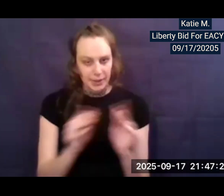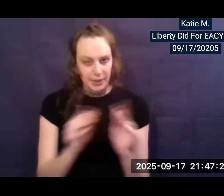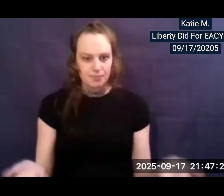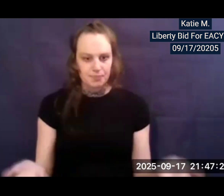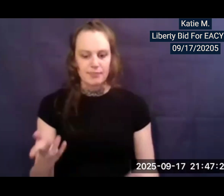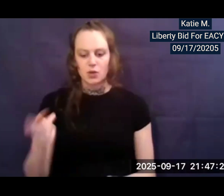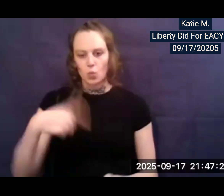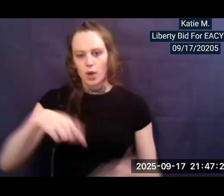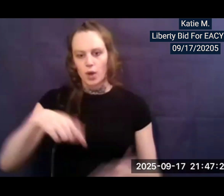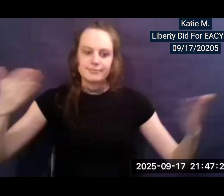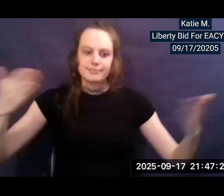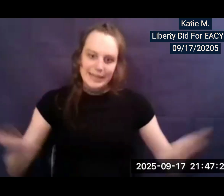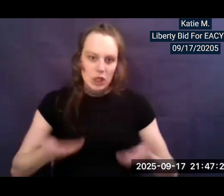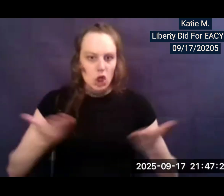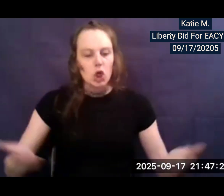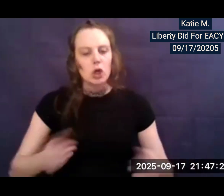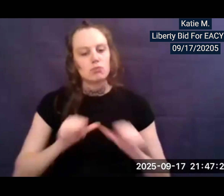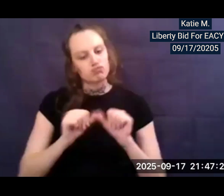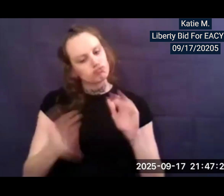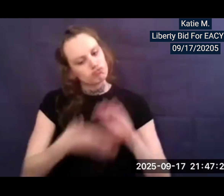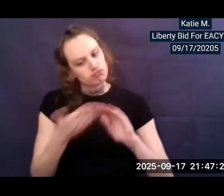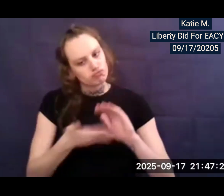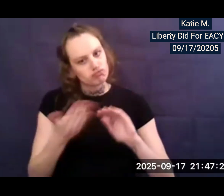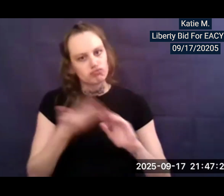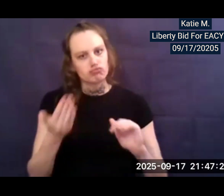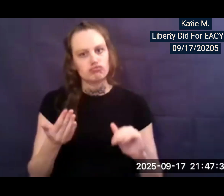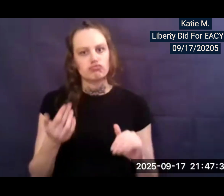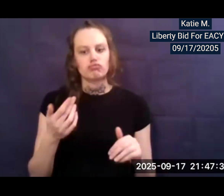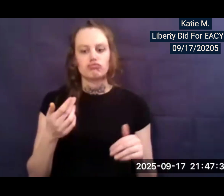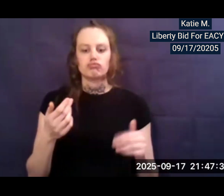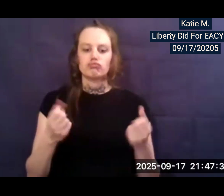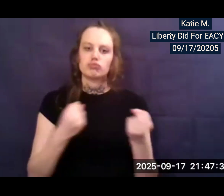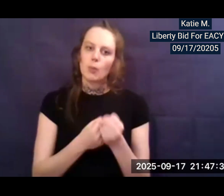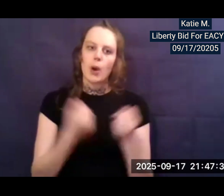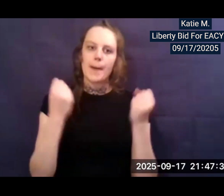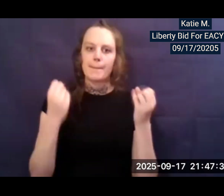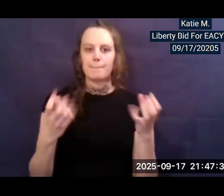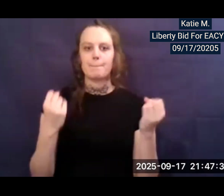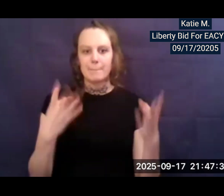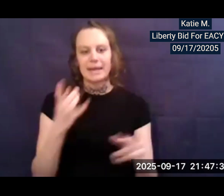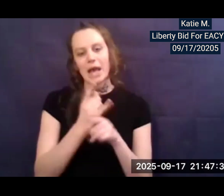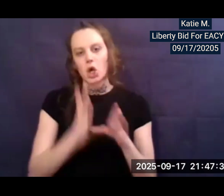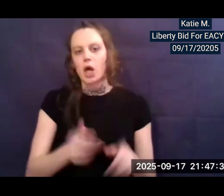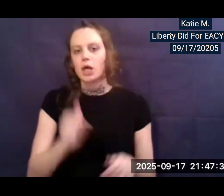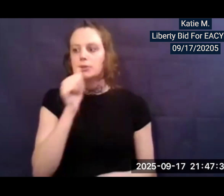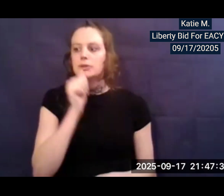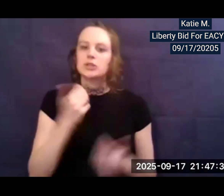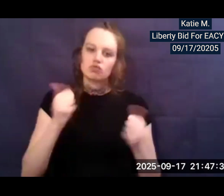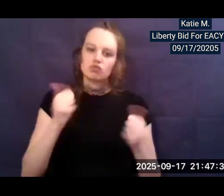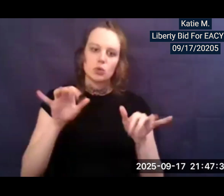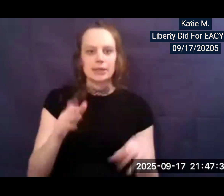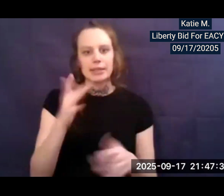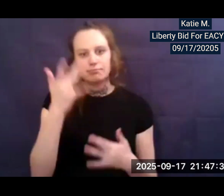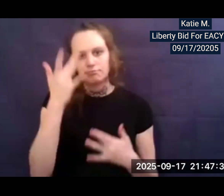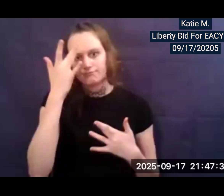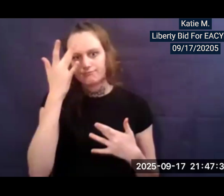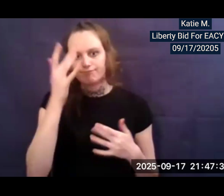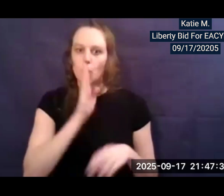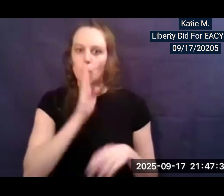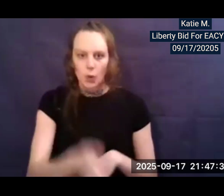were there for a lot of suffering alcoholics trying to stay sober. So thank you for that. Um, so again, I'm Katie. I'm an